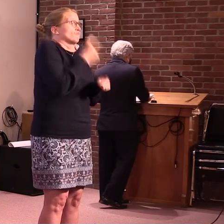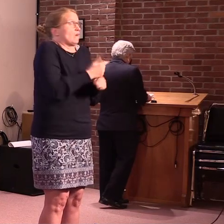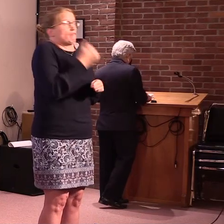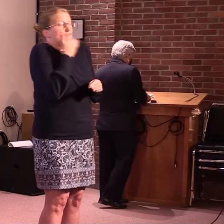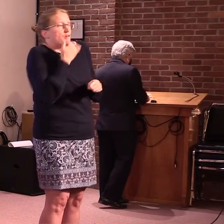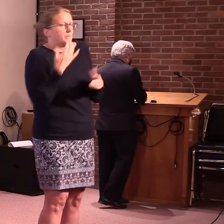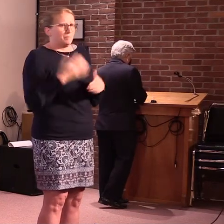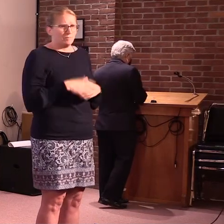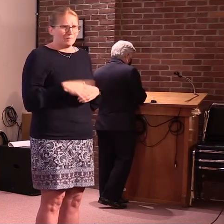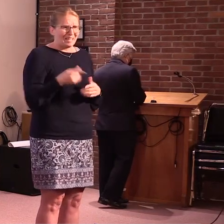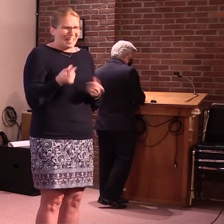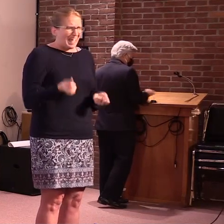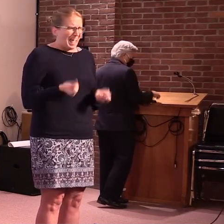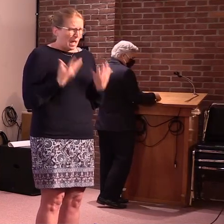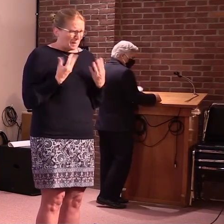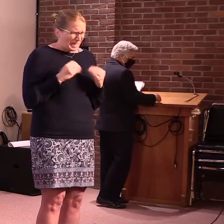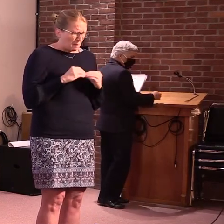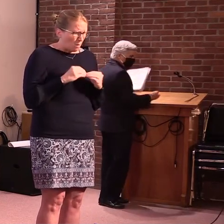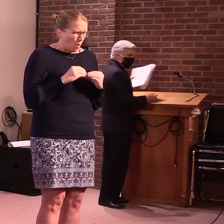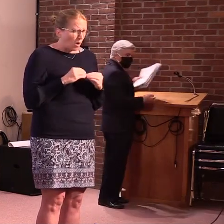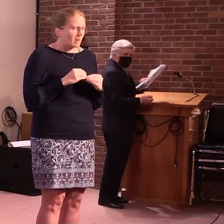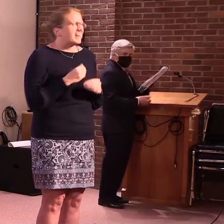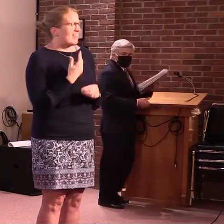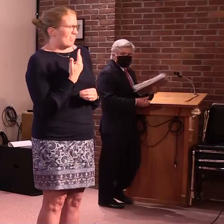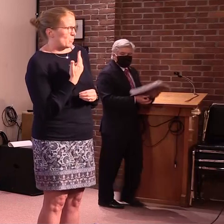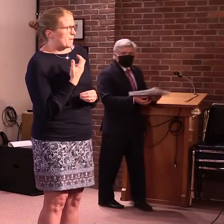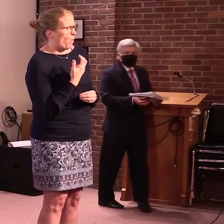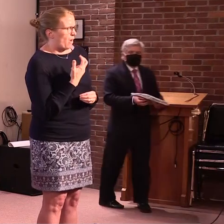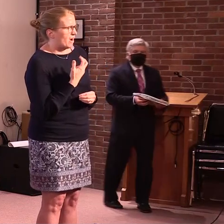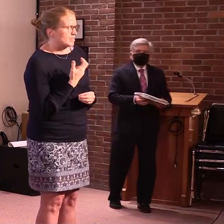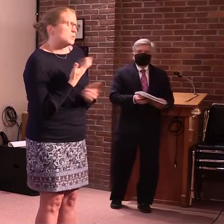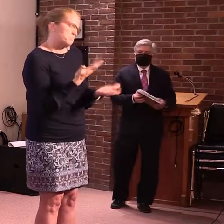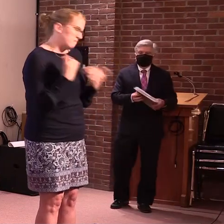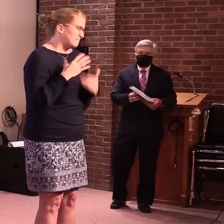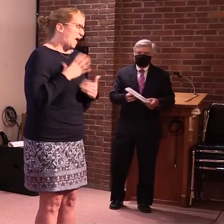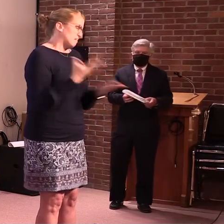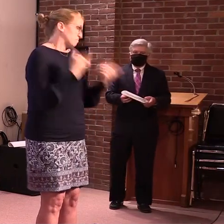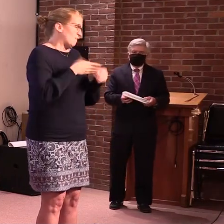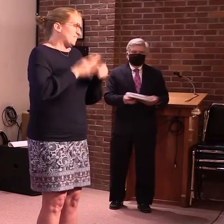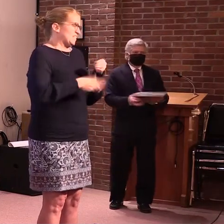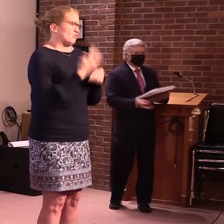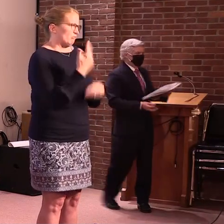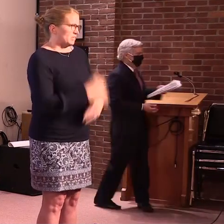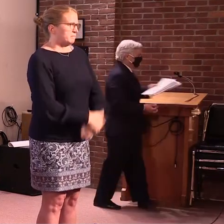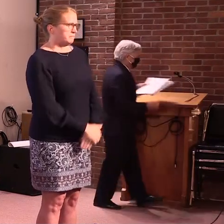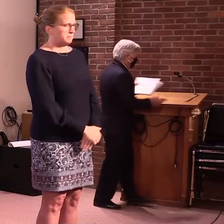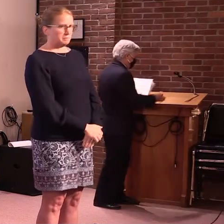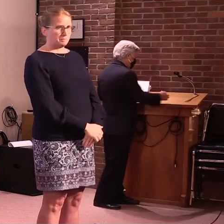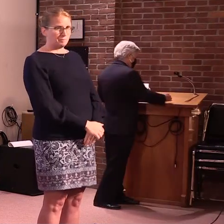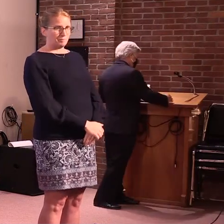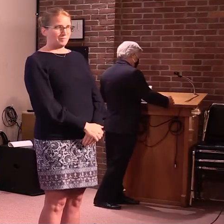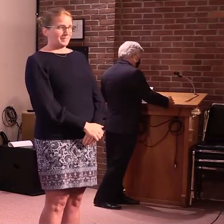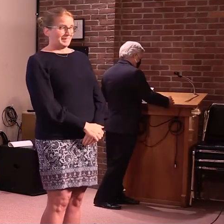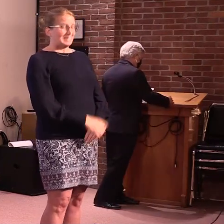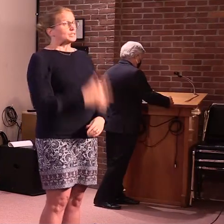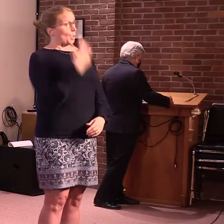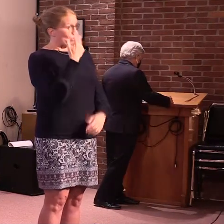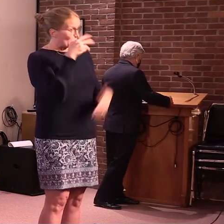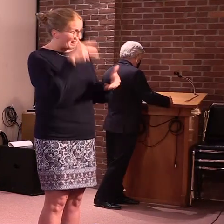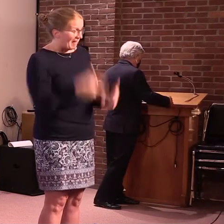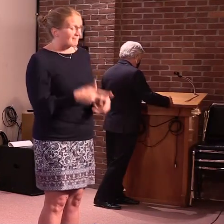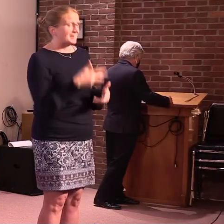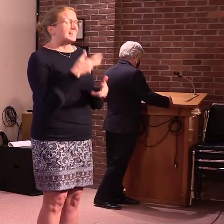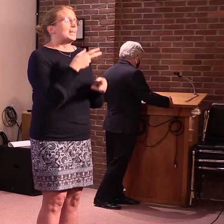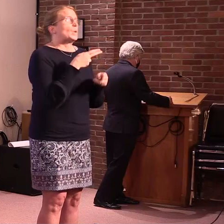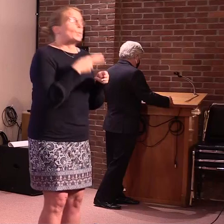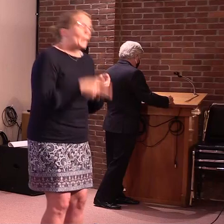How many more do we have? Let's take the last three. Okay. Three left. Again, please, if you can keep it quick. Cam,